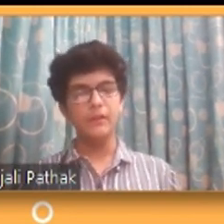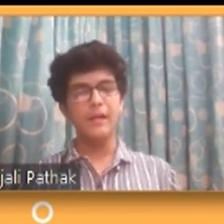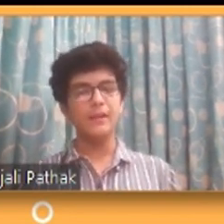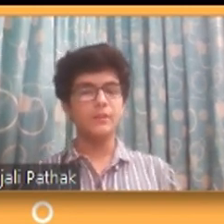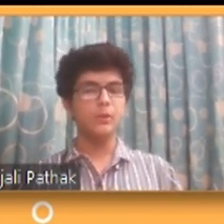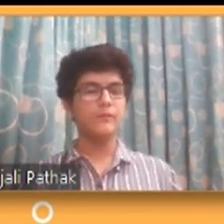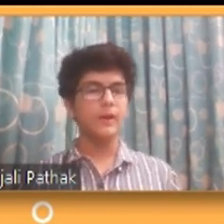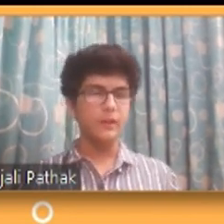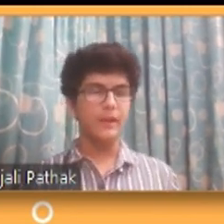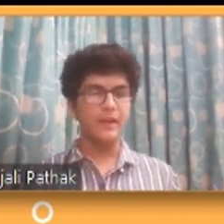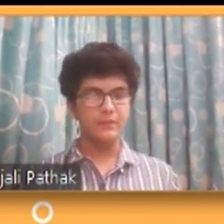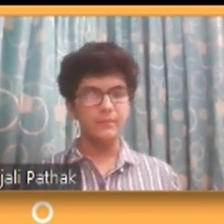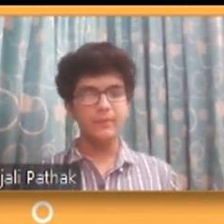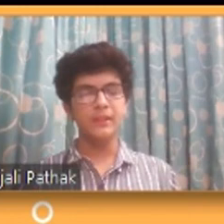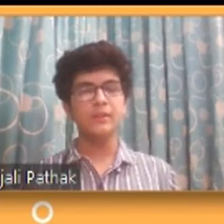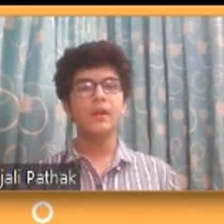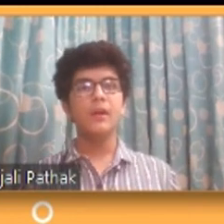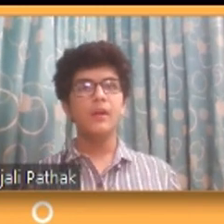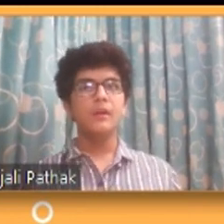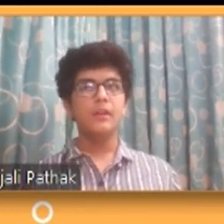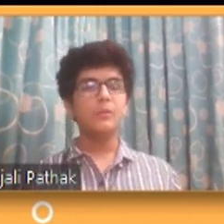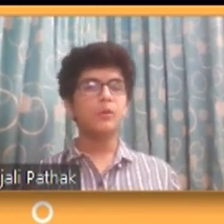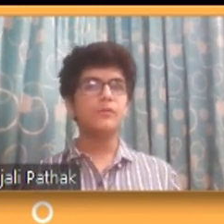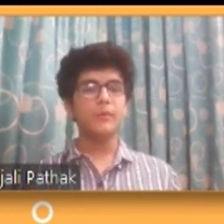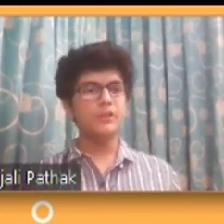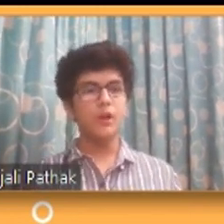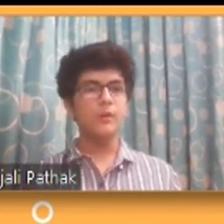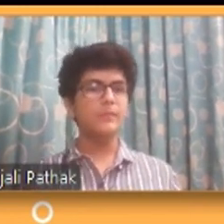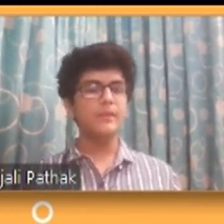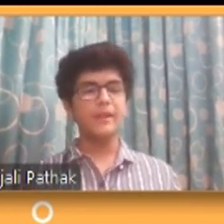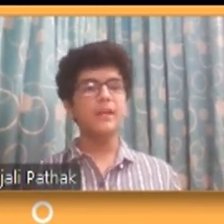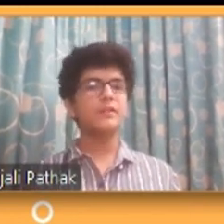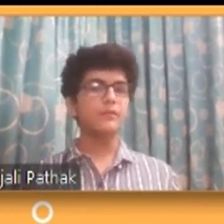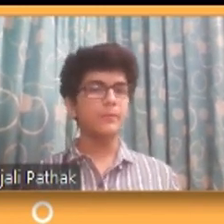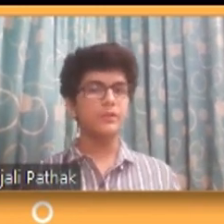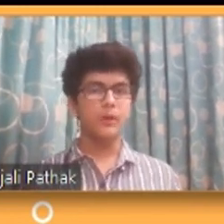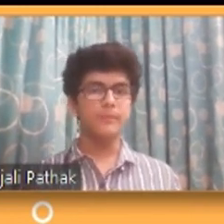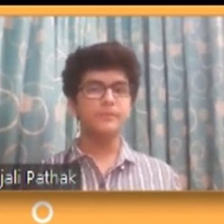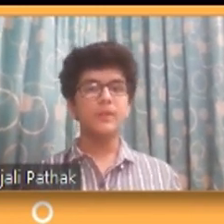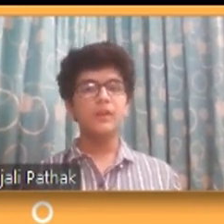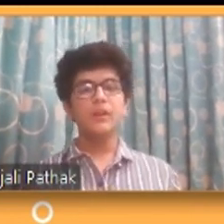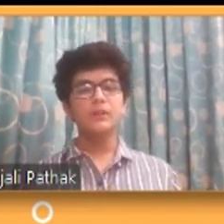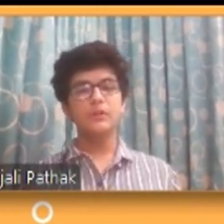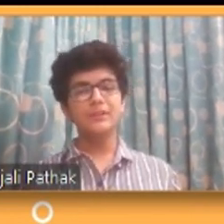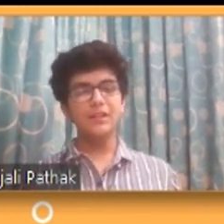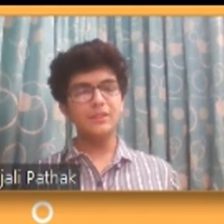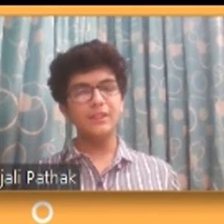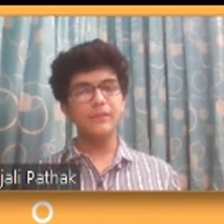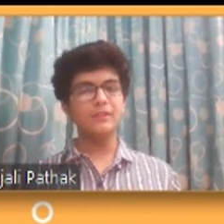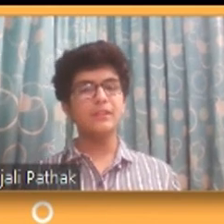as in being removed from a job, being axed from a job. So, are the three ways it can